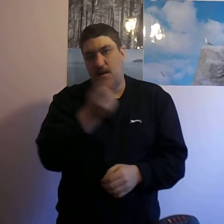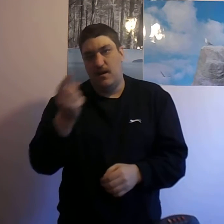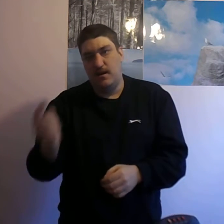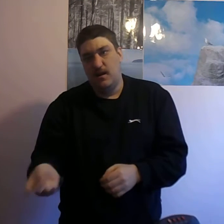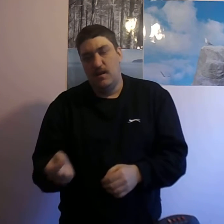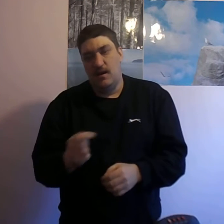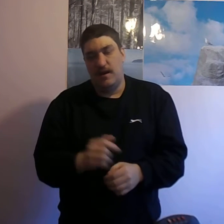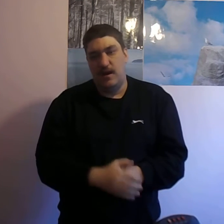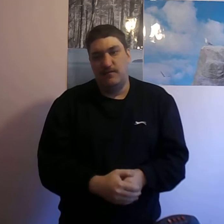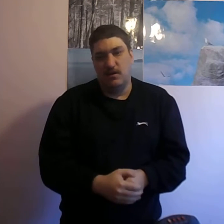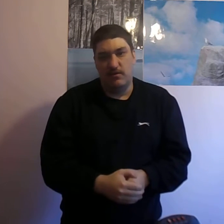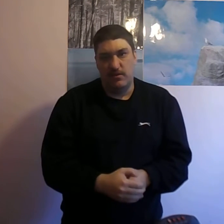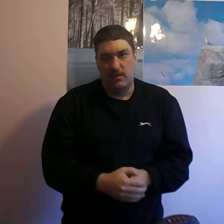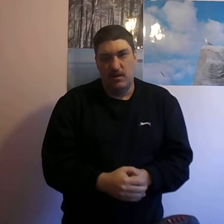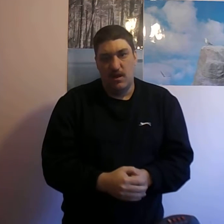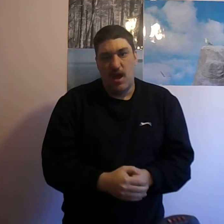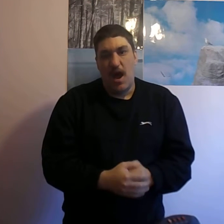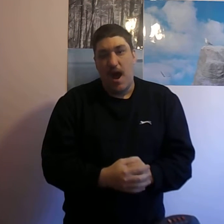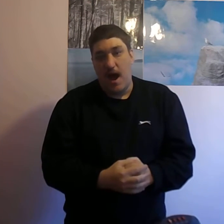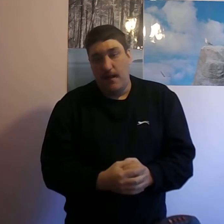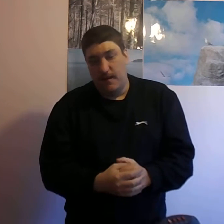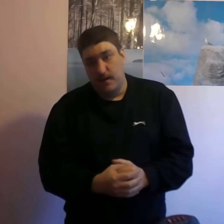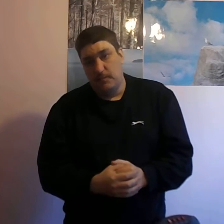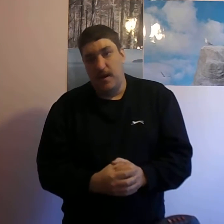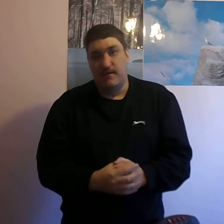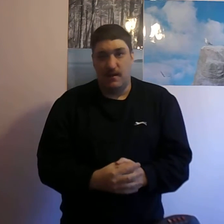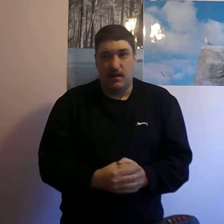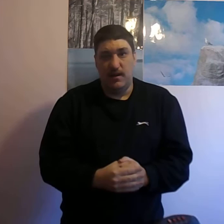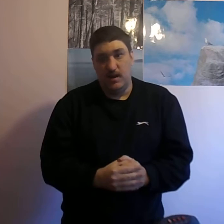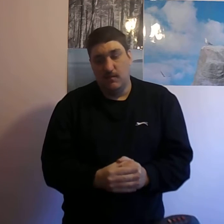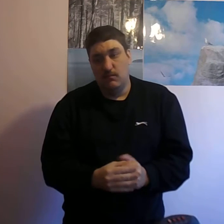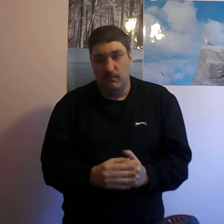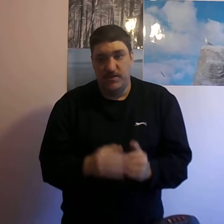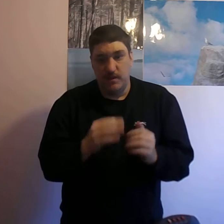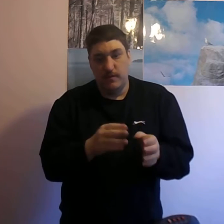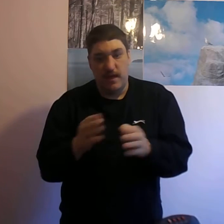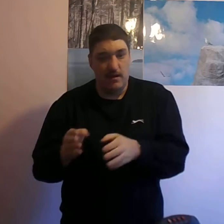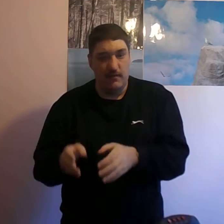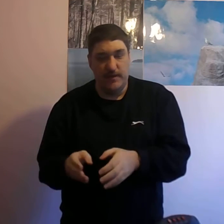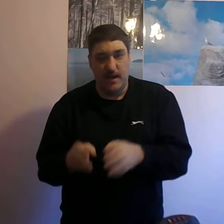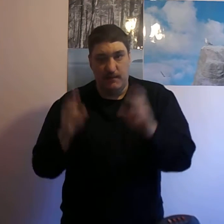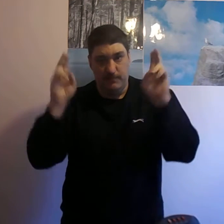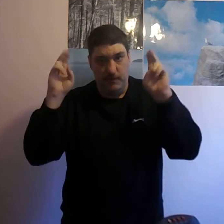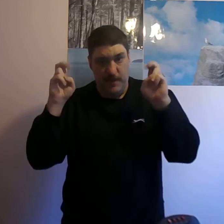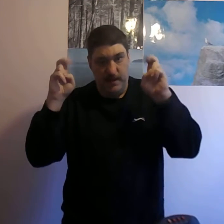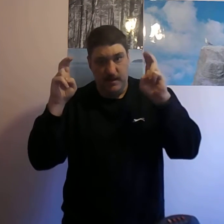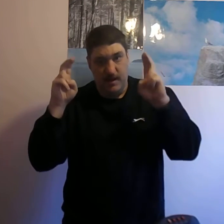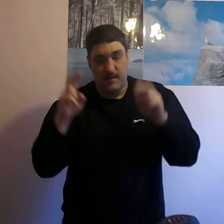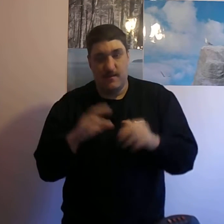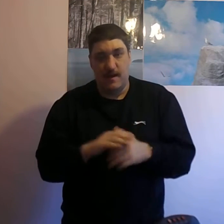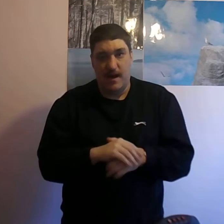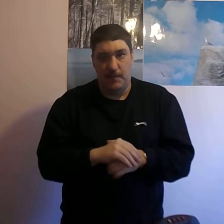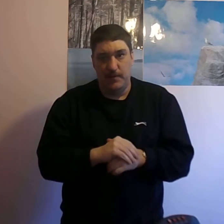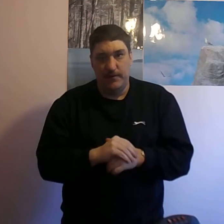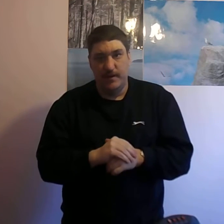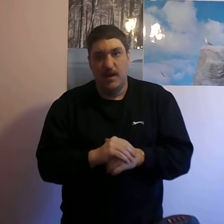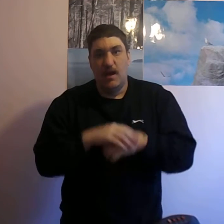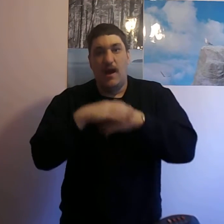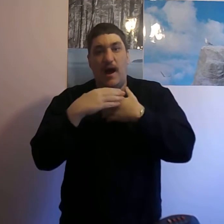Caroline and Cave Johnson, and that basically she was there on the day the big disaster happened,